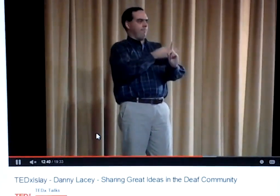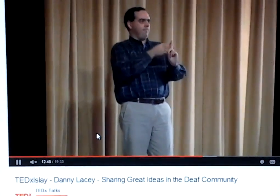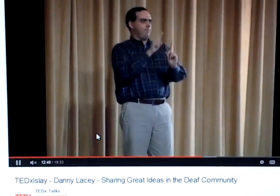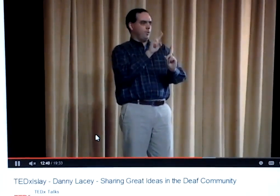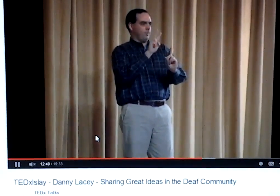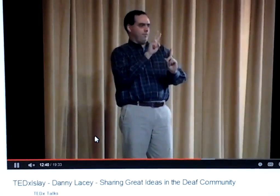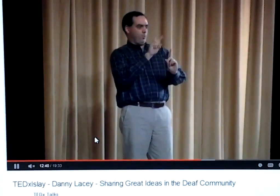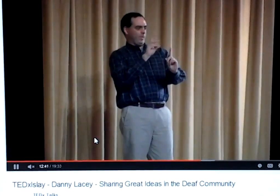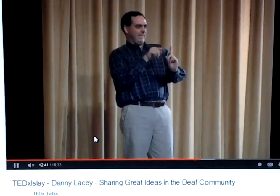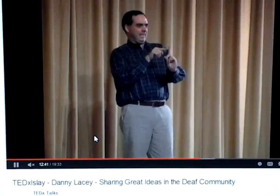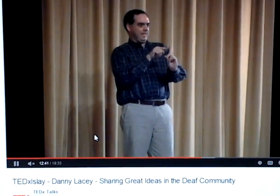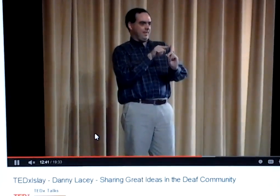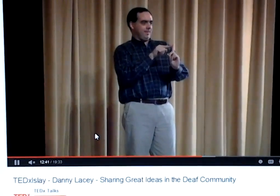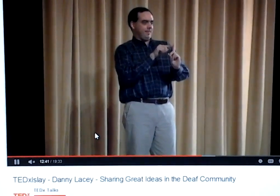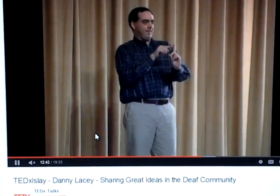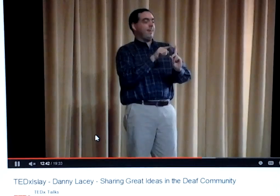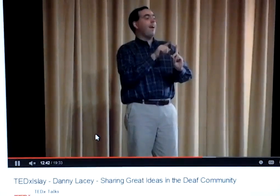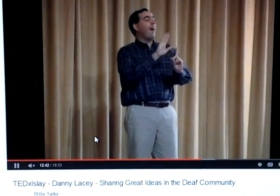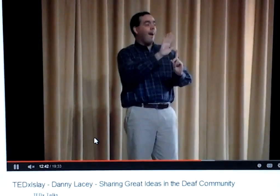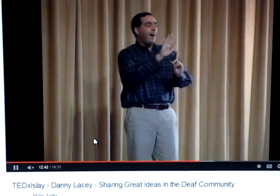and it became worldwide.